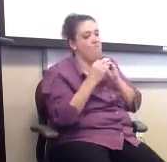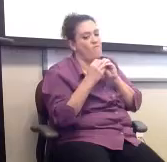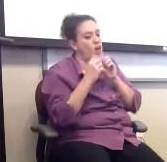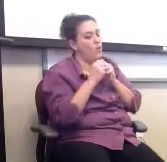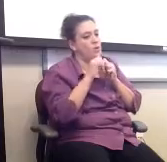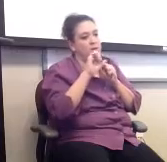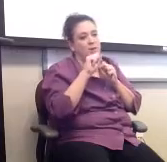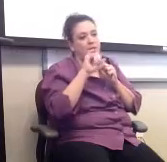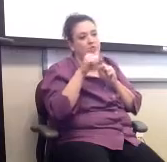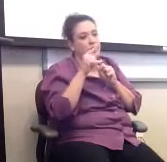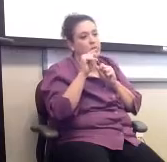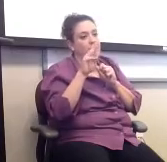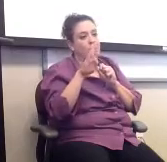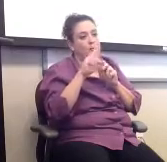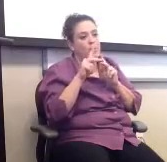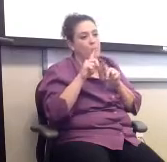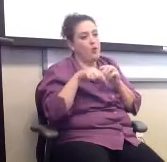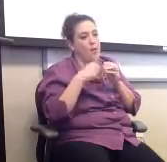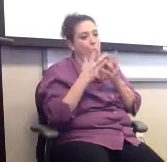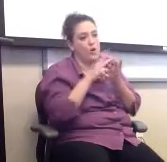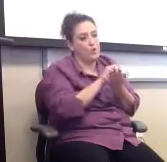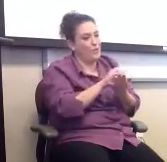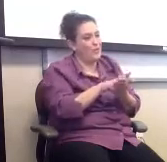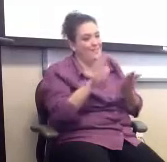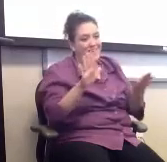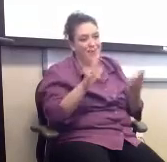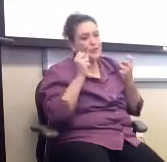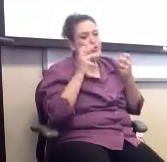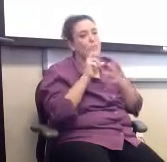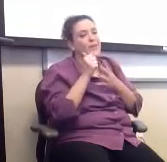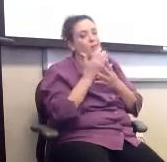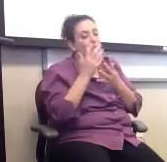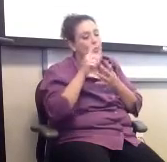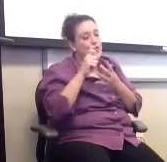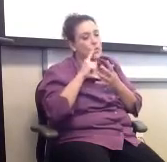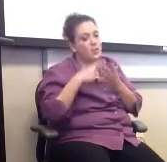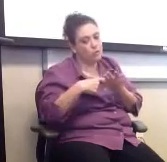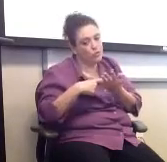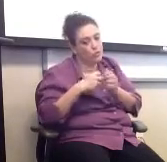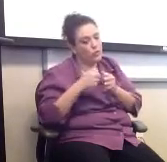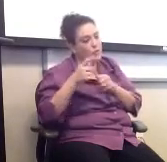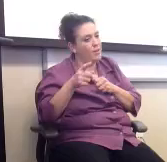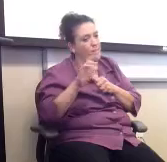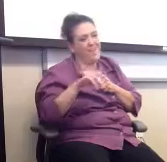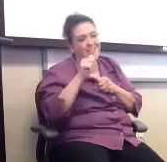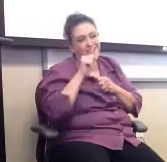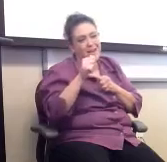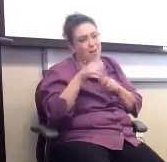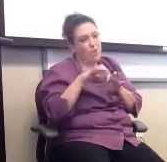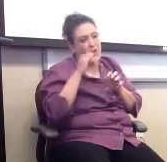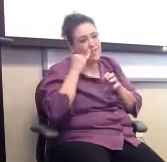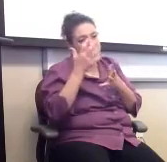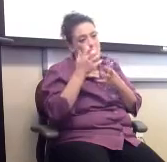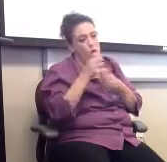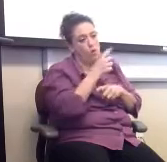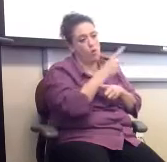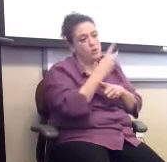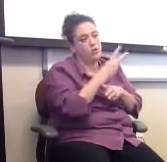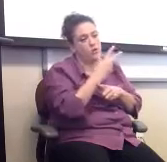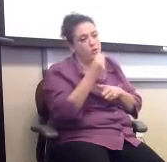not worth it. There's so many other things that we can talk to them about. If they want 1, 2, and 3 on an authorization, go 1, 2, and 3 on